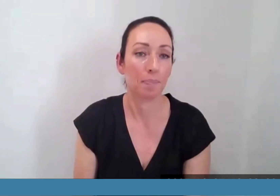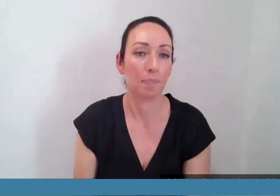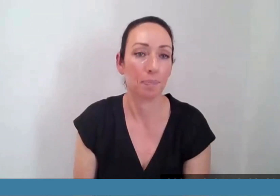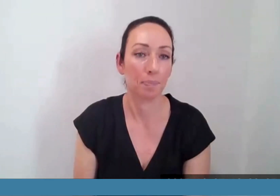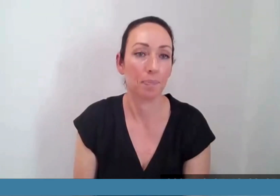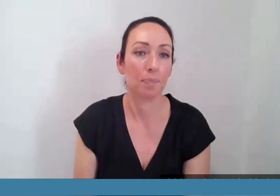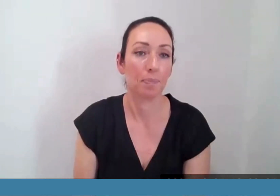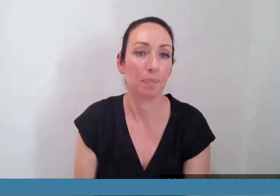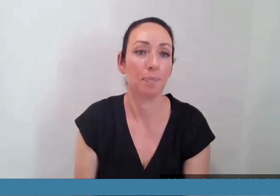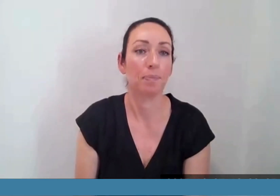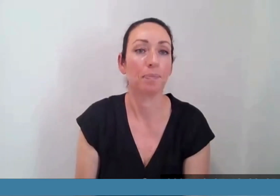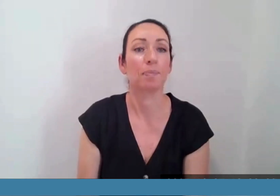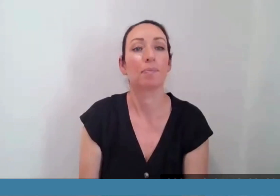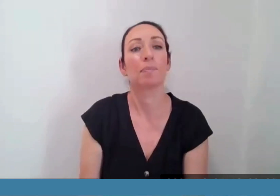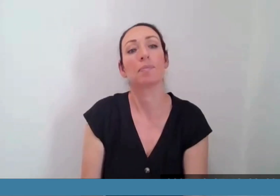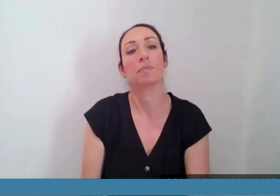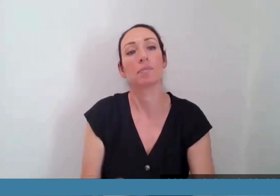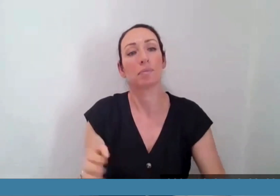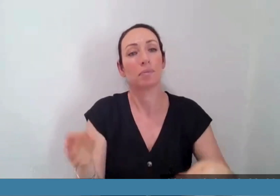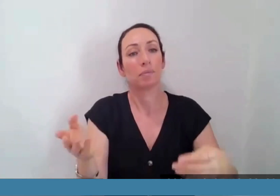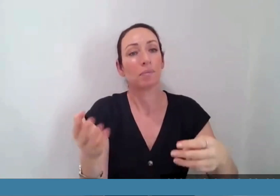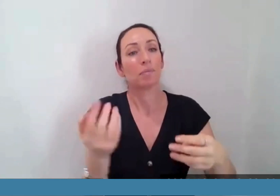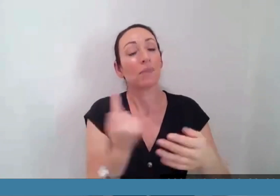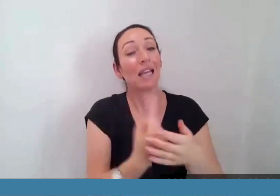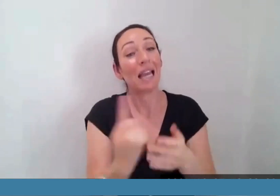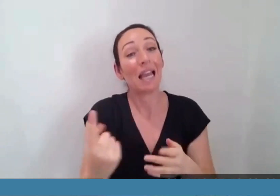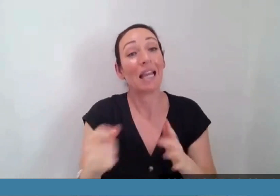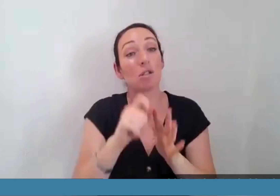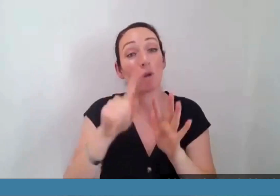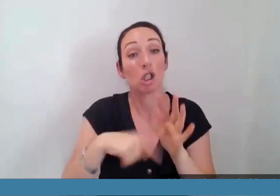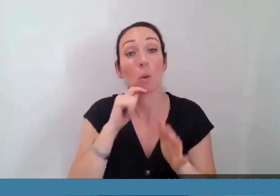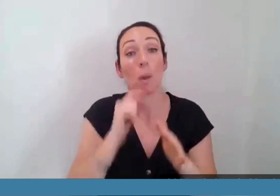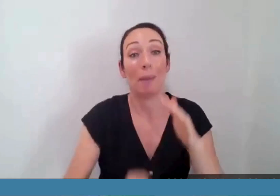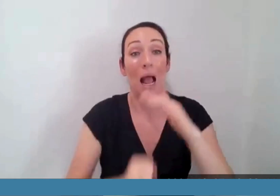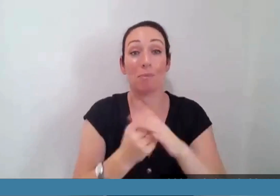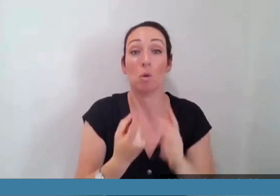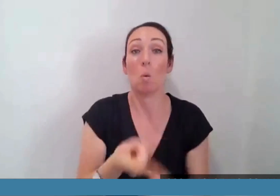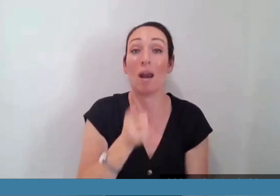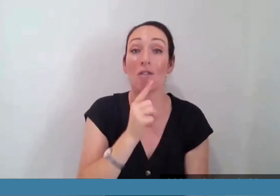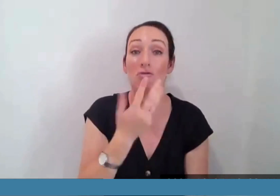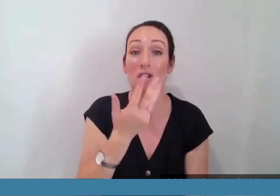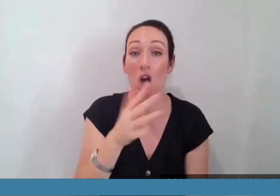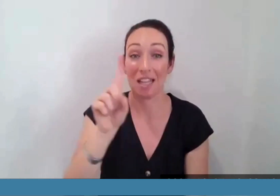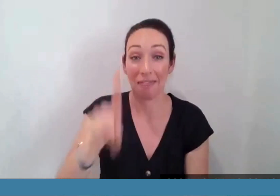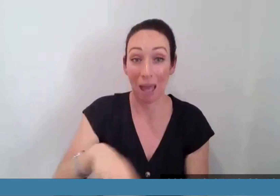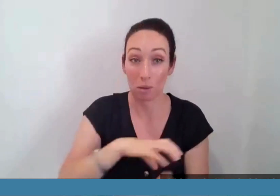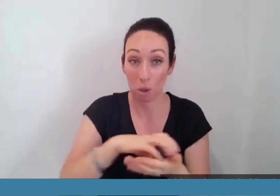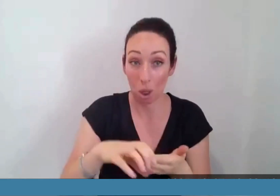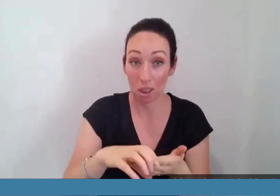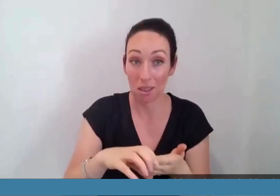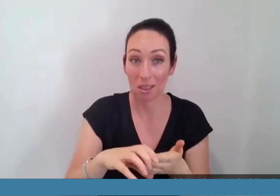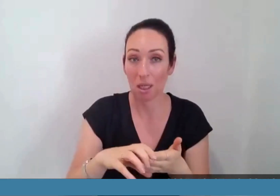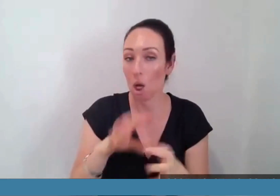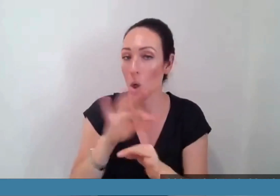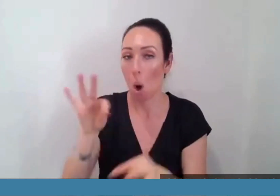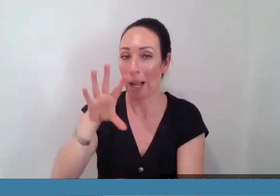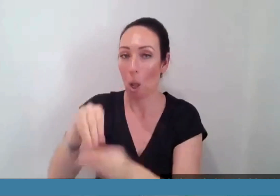Each project will be funded for up to $190,000, excluding GST, for over 12